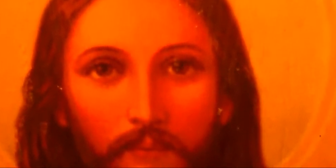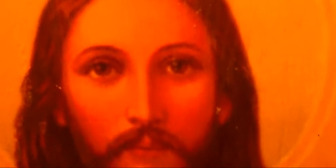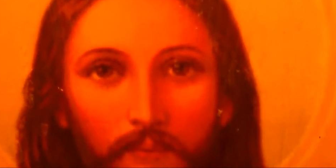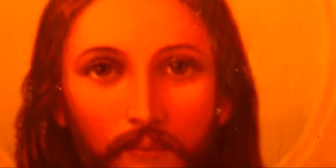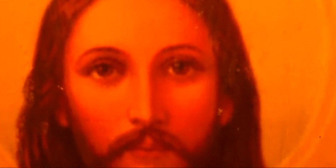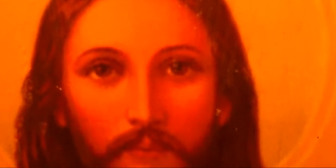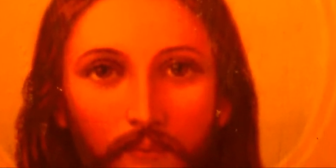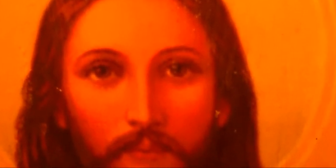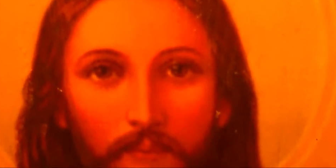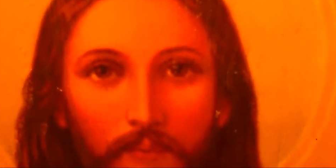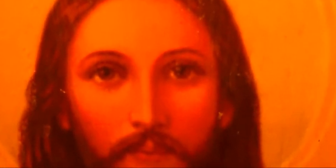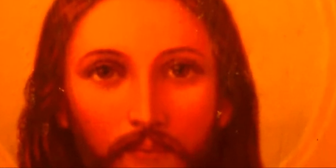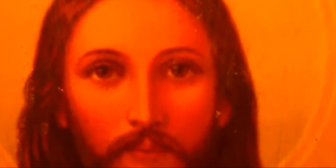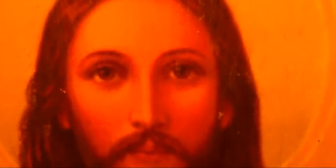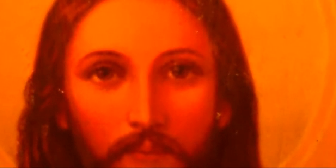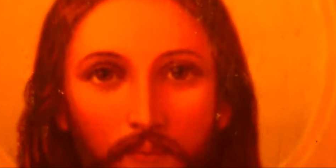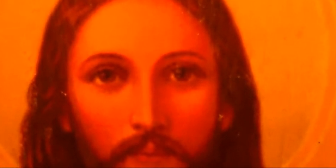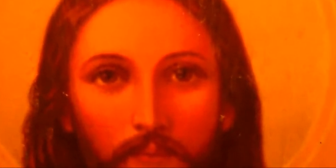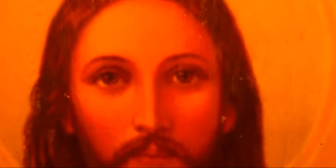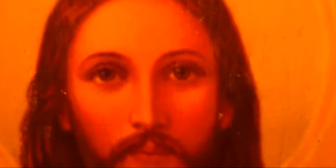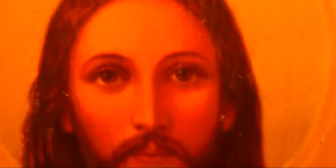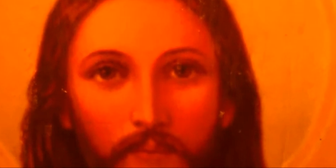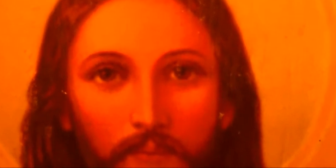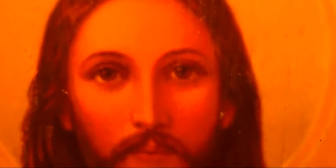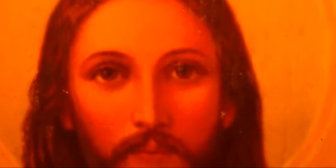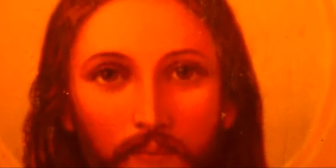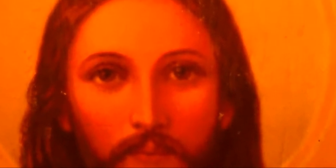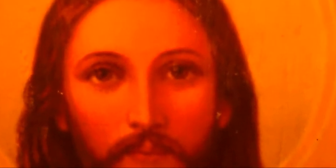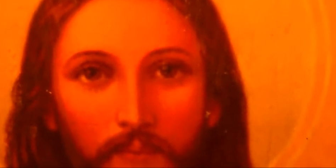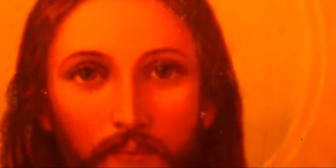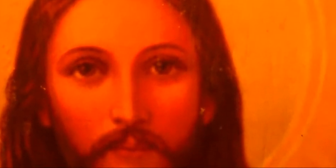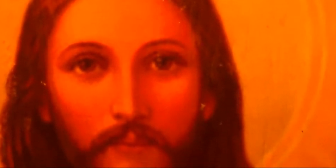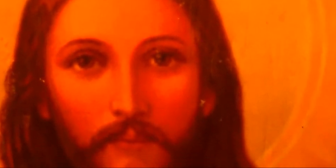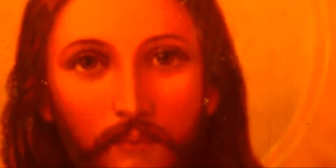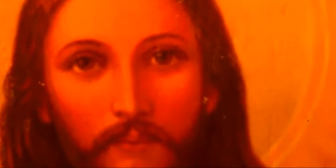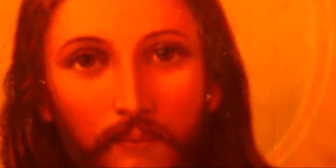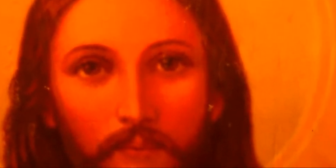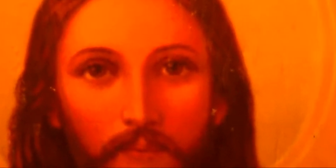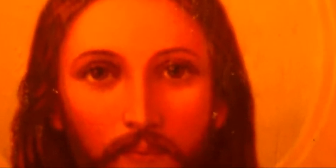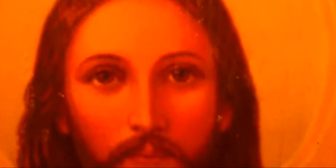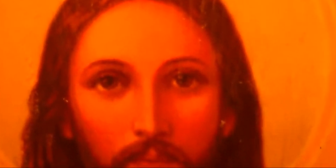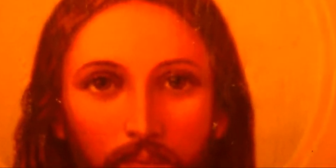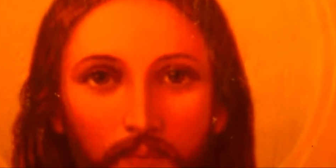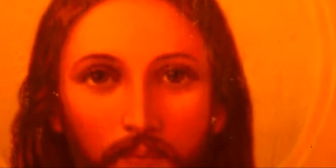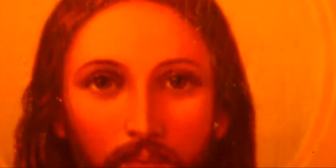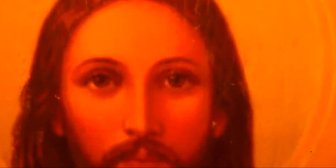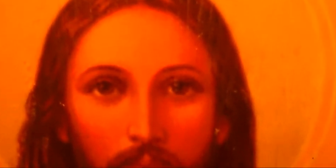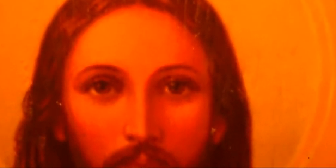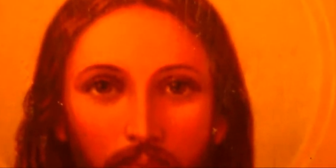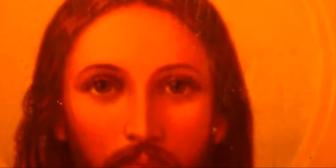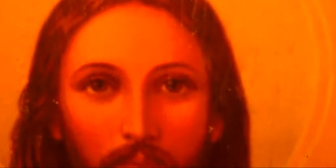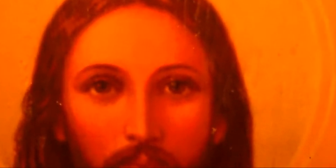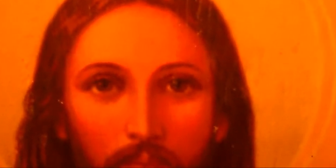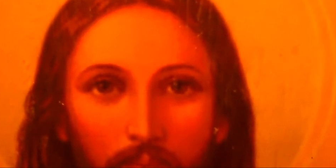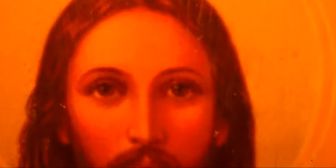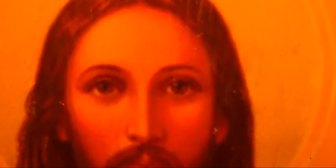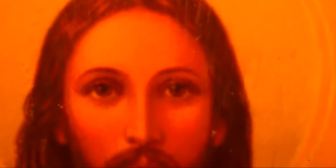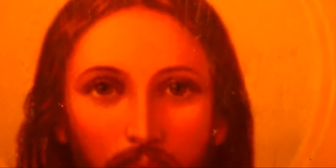will fall into a pit, burn in hell, death forever. Whatever enters the mouth goes into the stomach, then out of